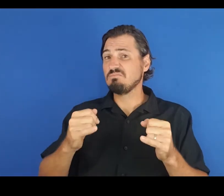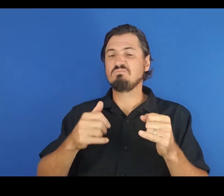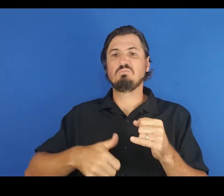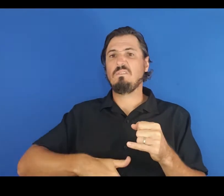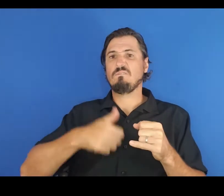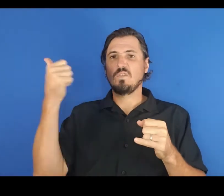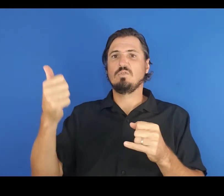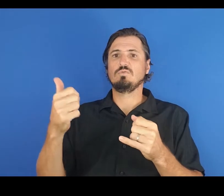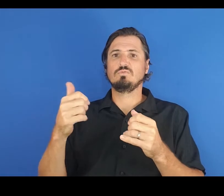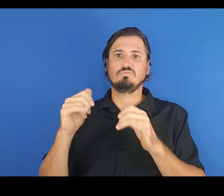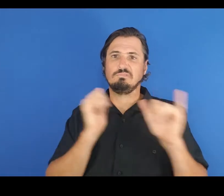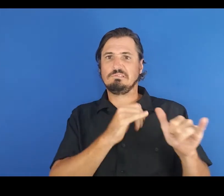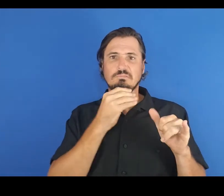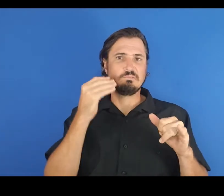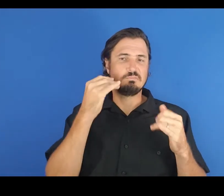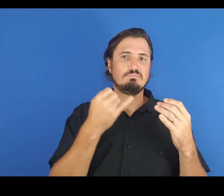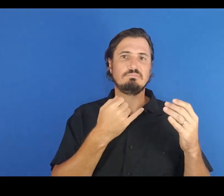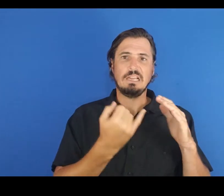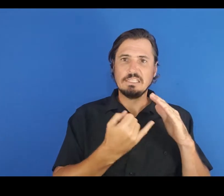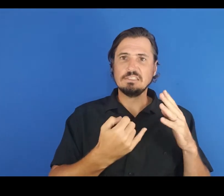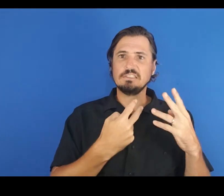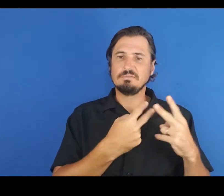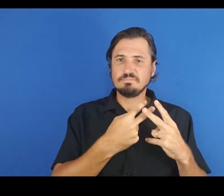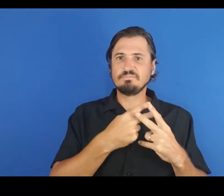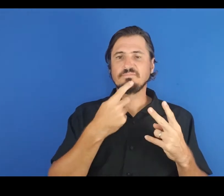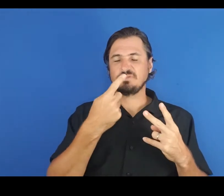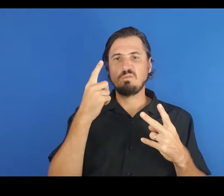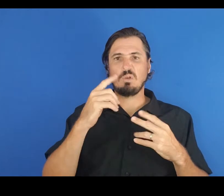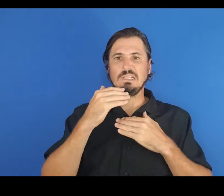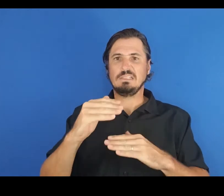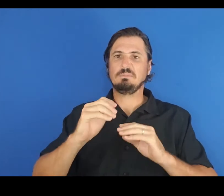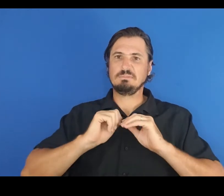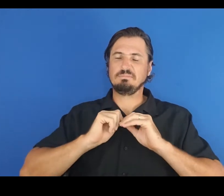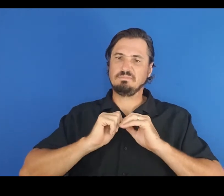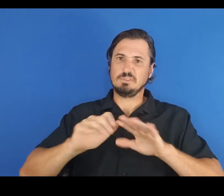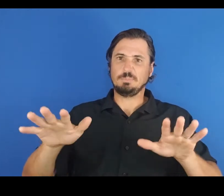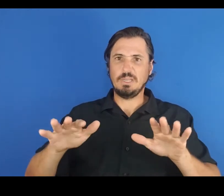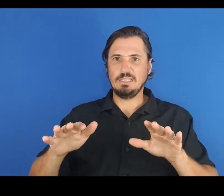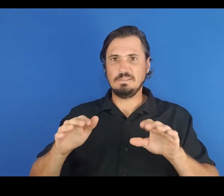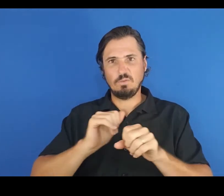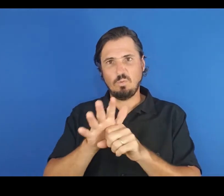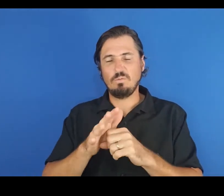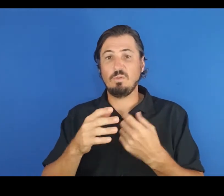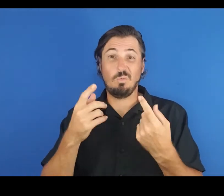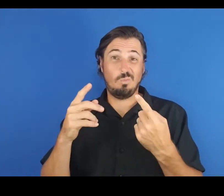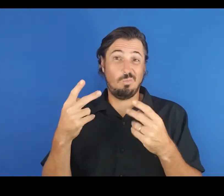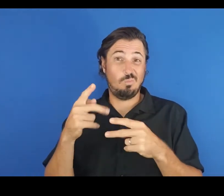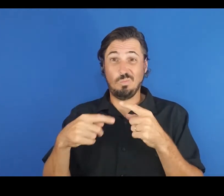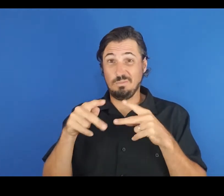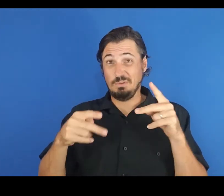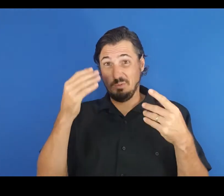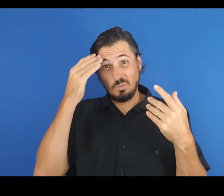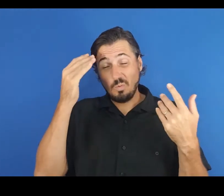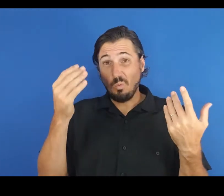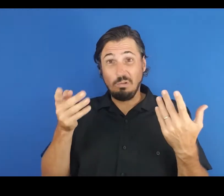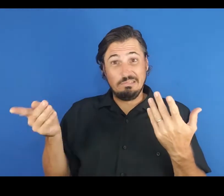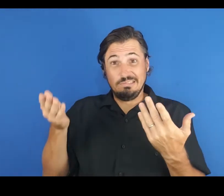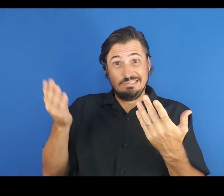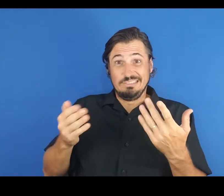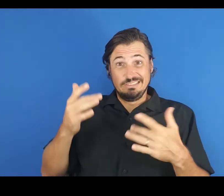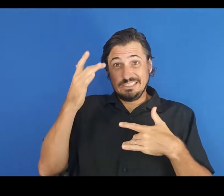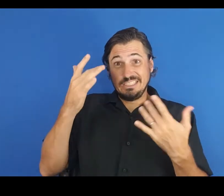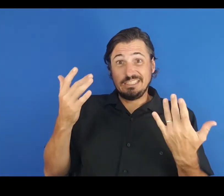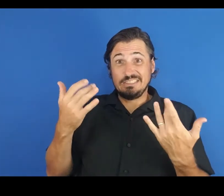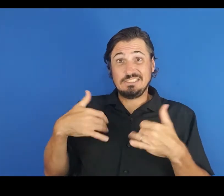individuals refuse to cooperate with our efforts to slow the spread of this disease. Or worse, when people go out and about when they know they're